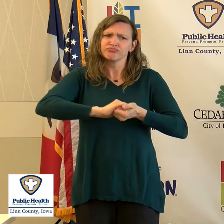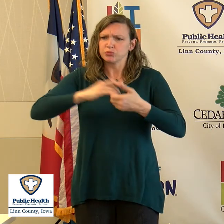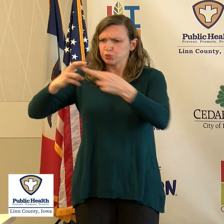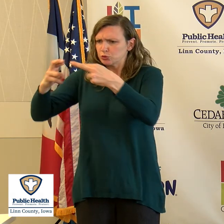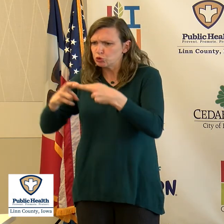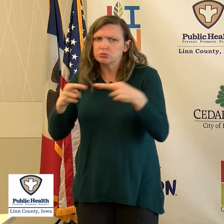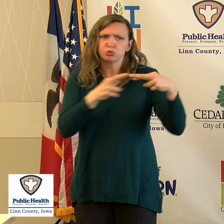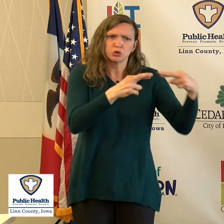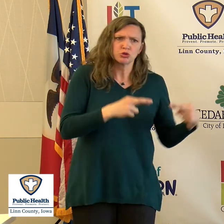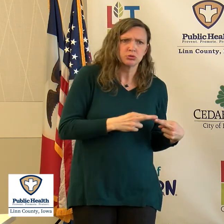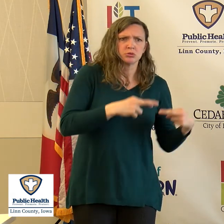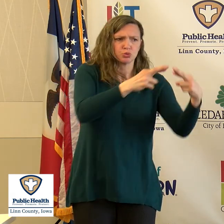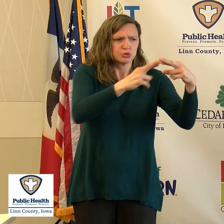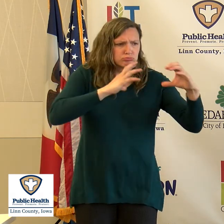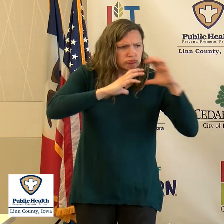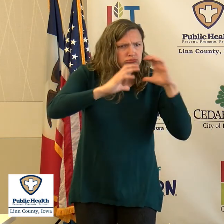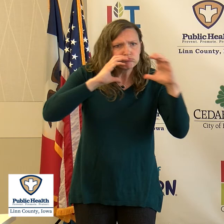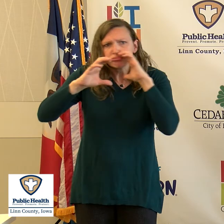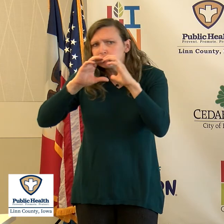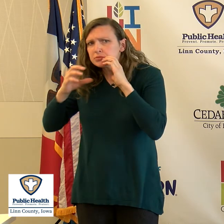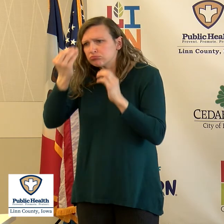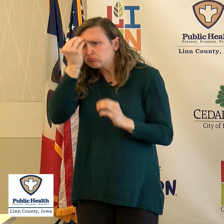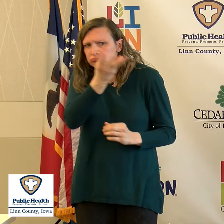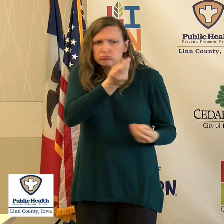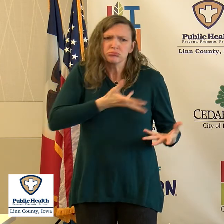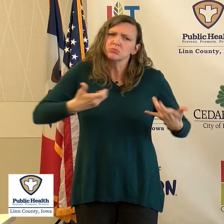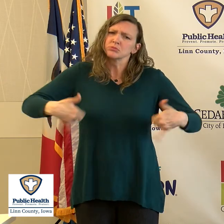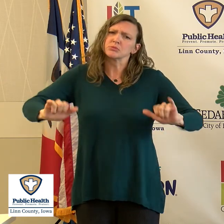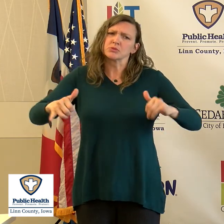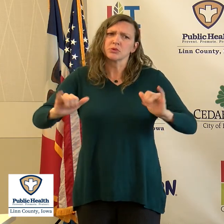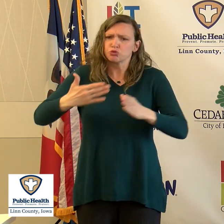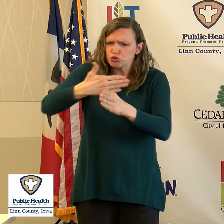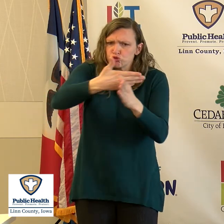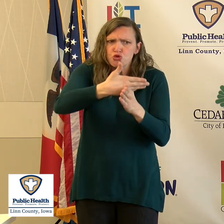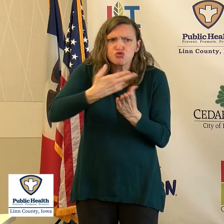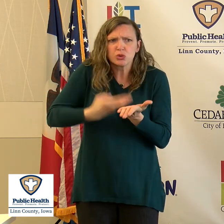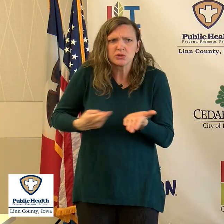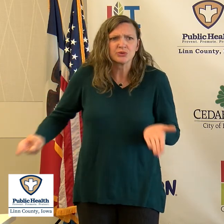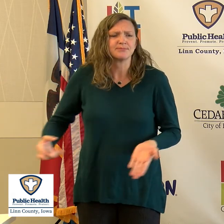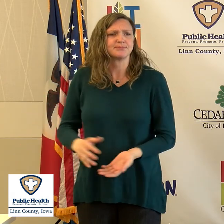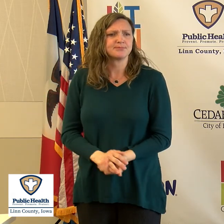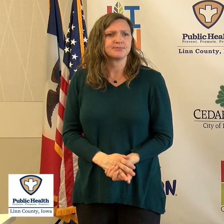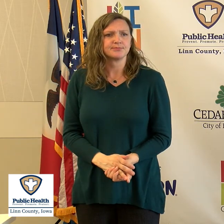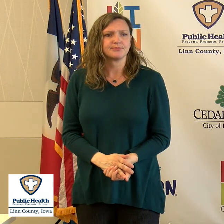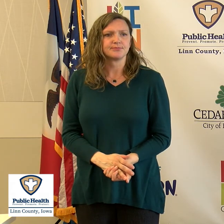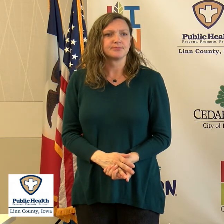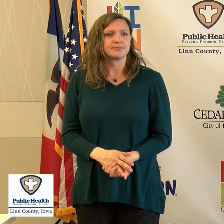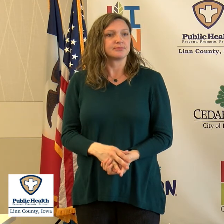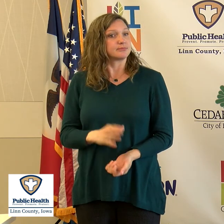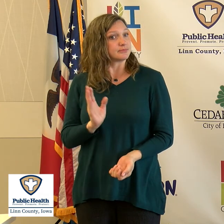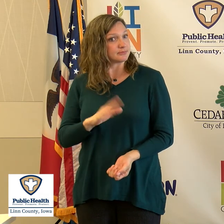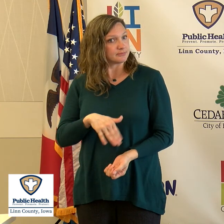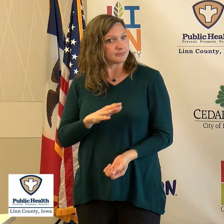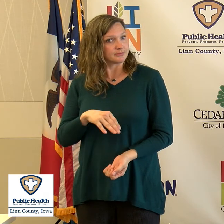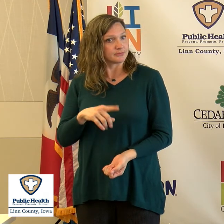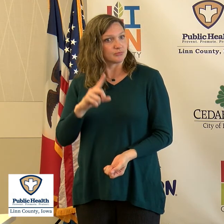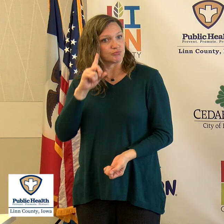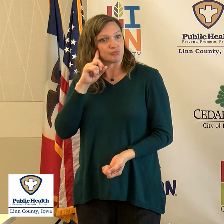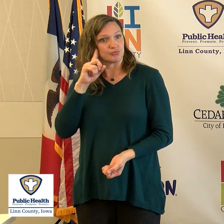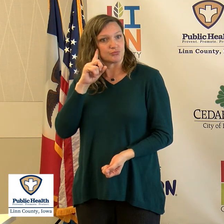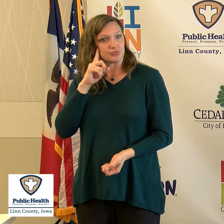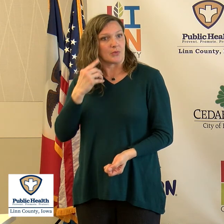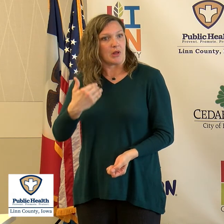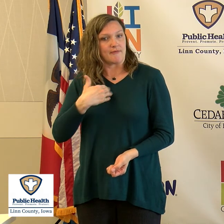talk to each other if we have someone that's been diagnosed but goes into another county so that they're aware of potential